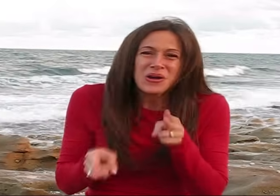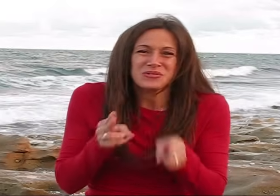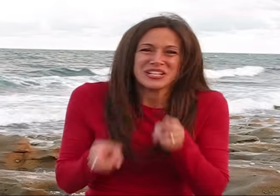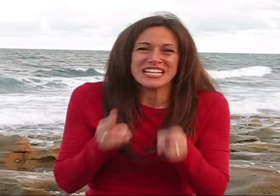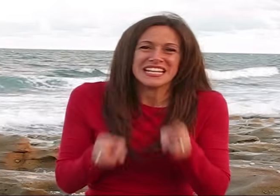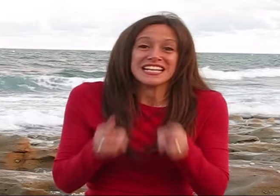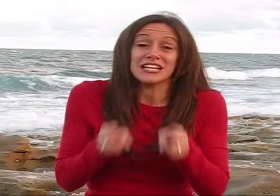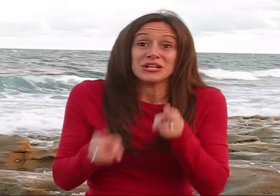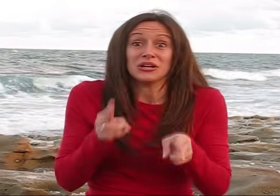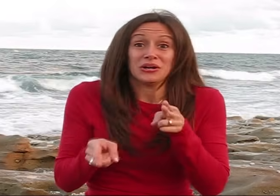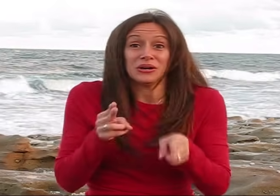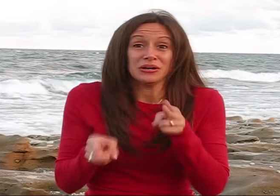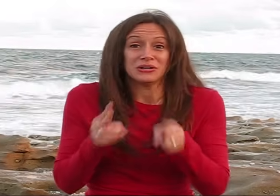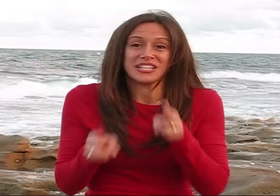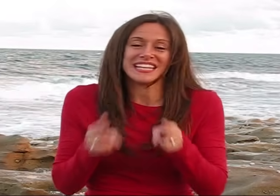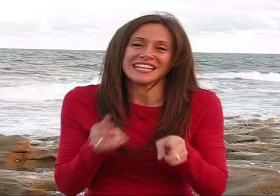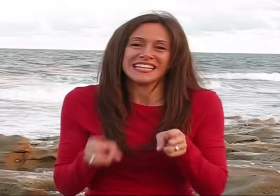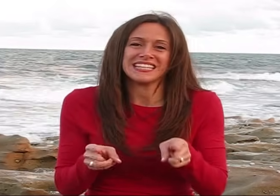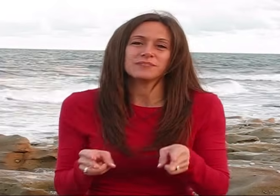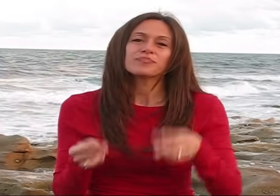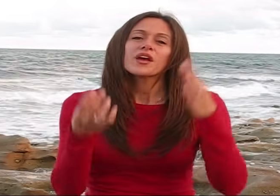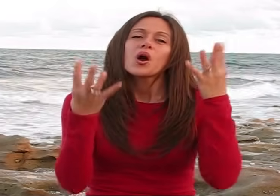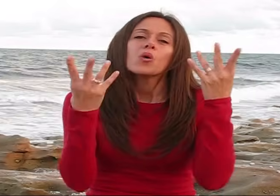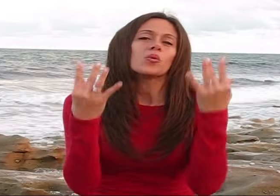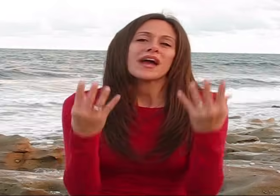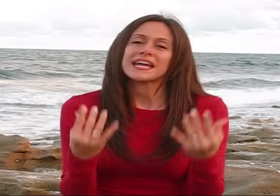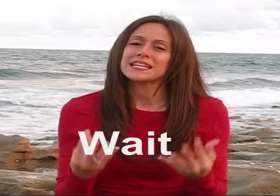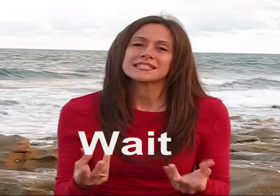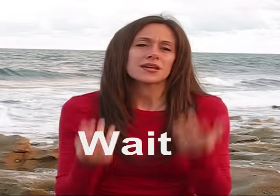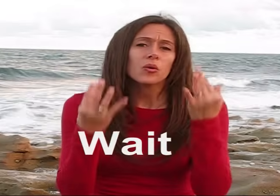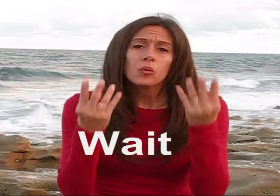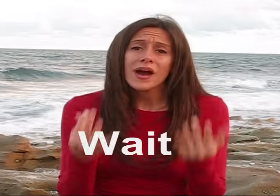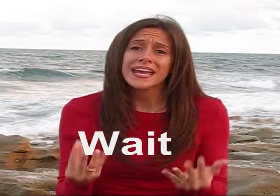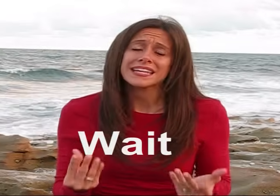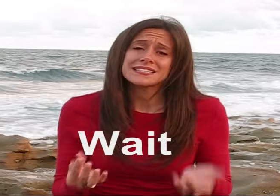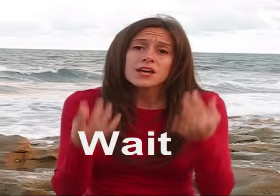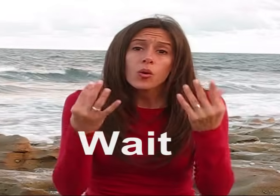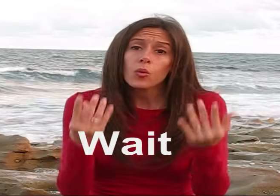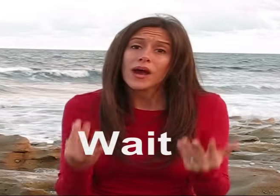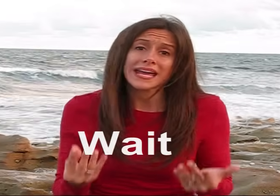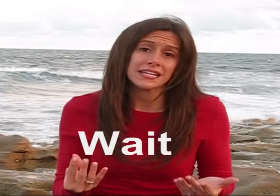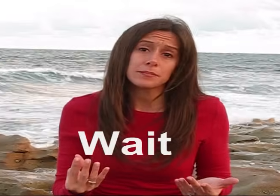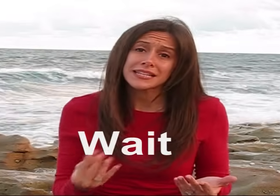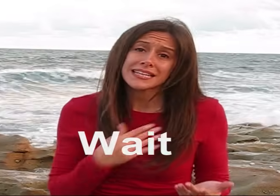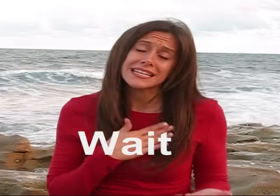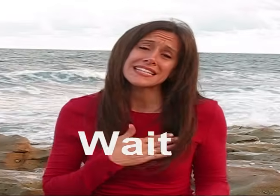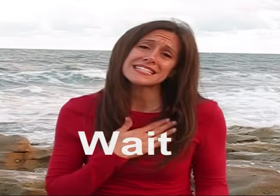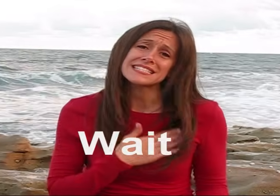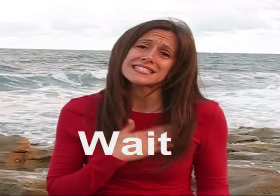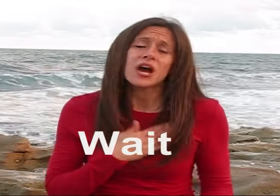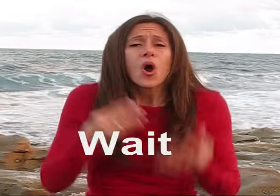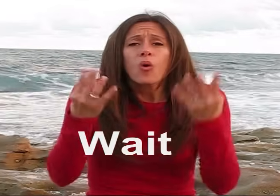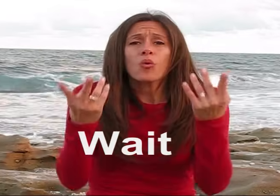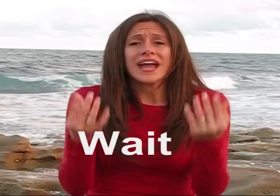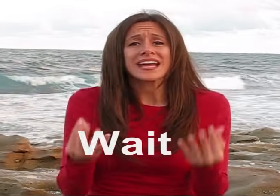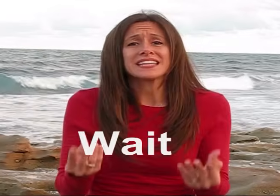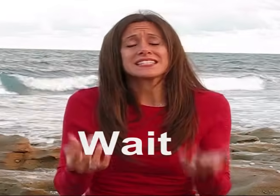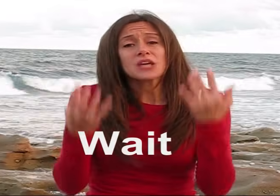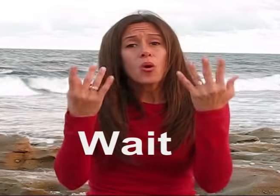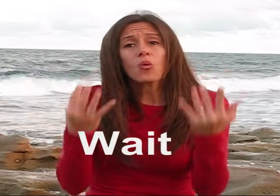Hurry, hurry. Wait, wait, wait, please. Wait,